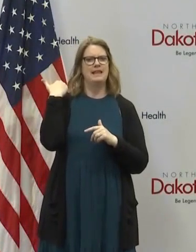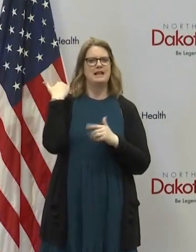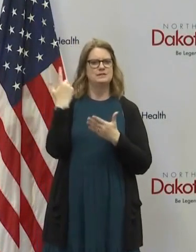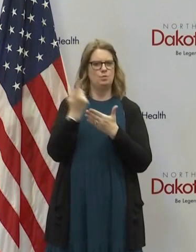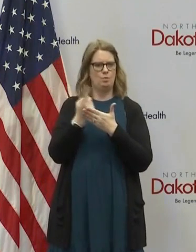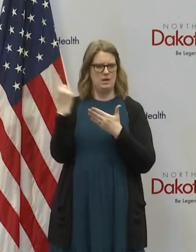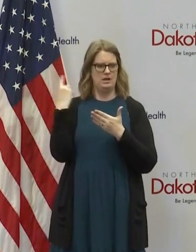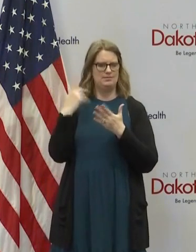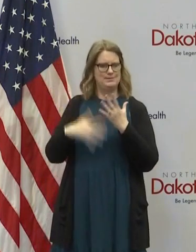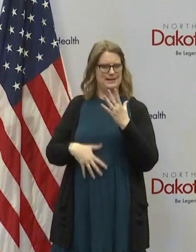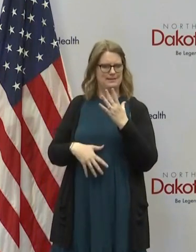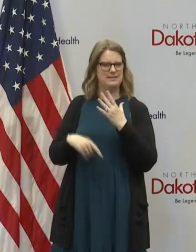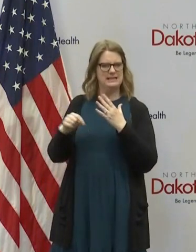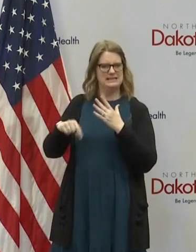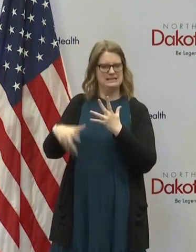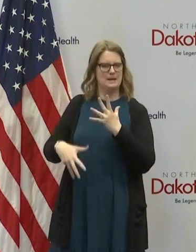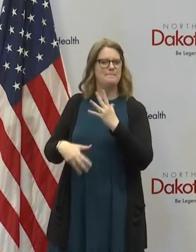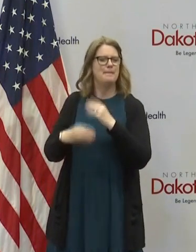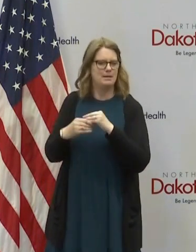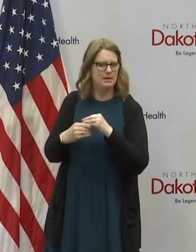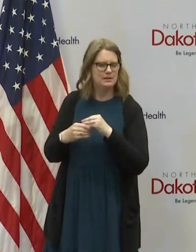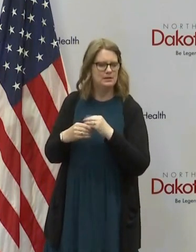last week, talking about